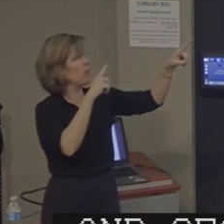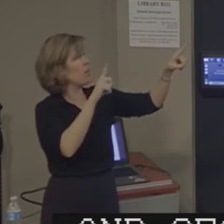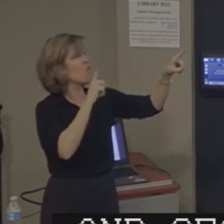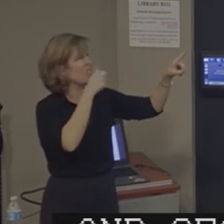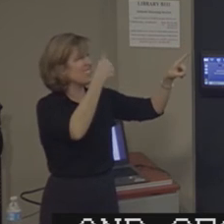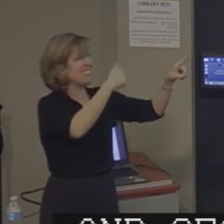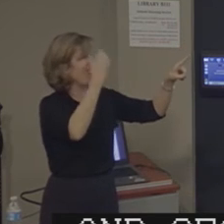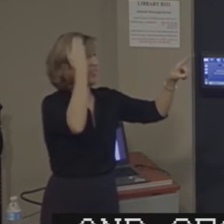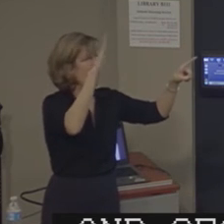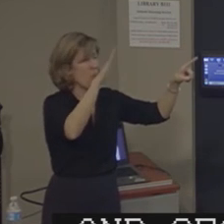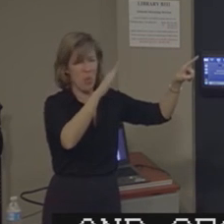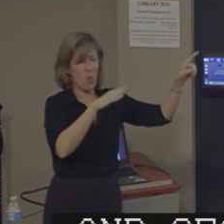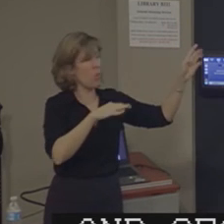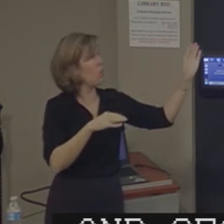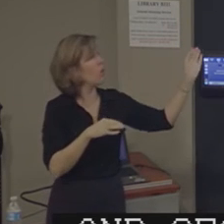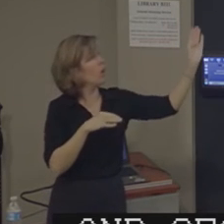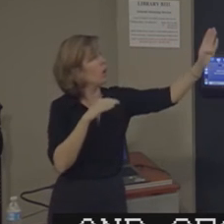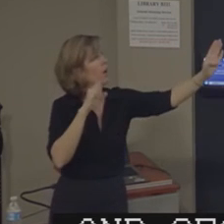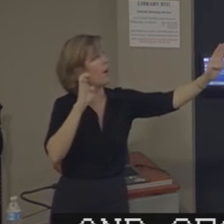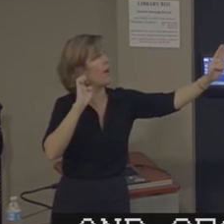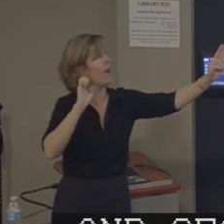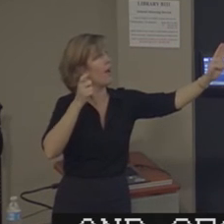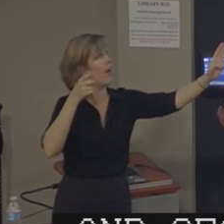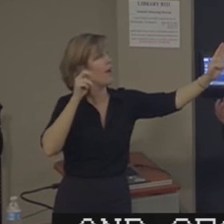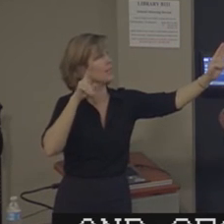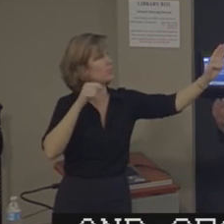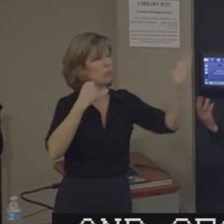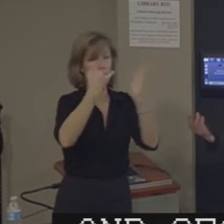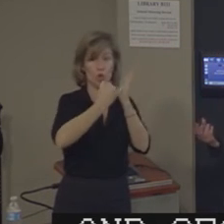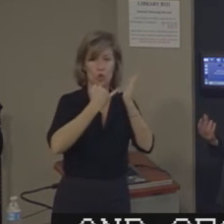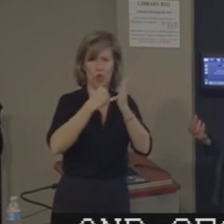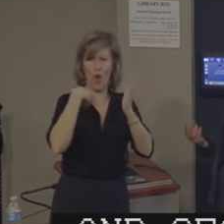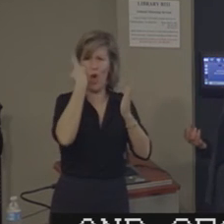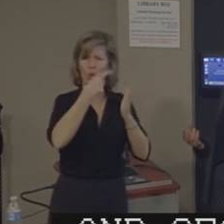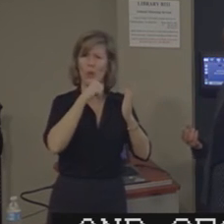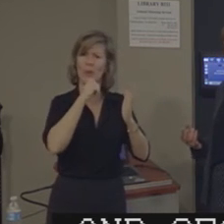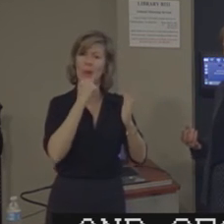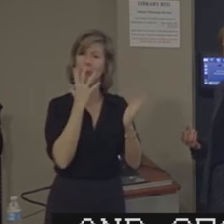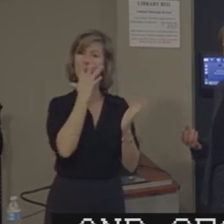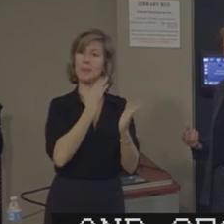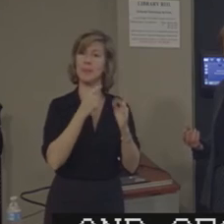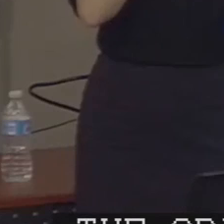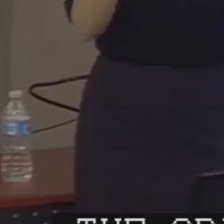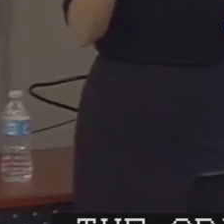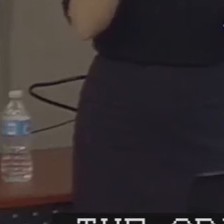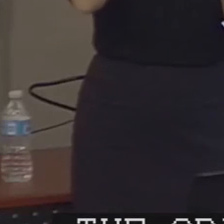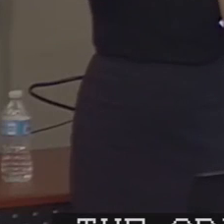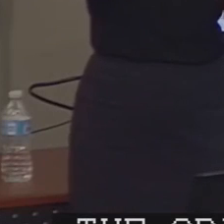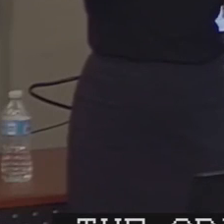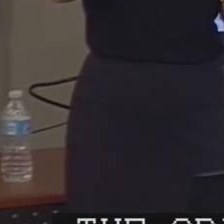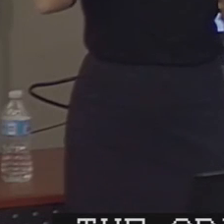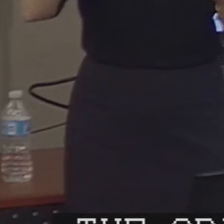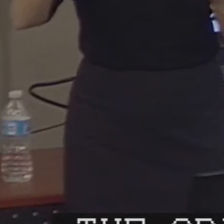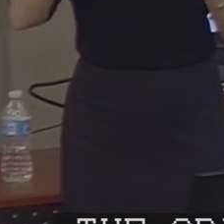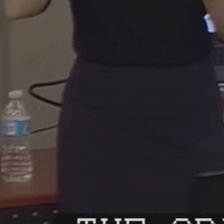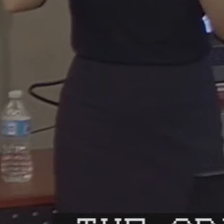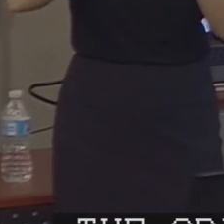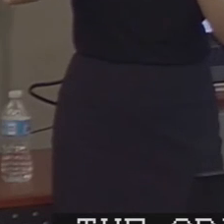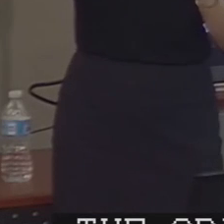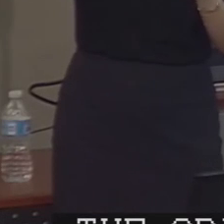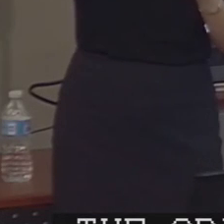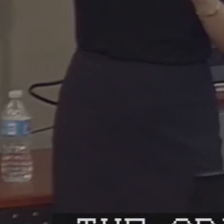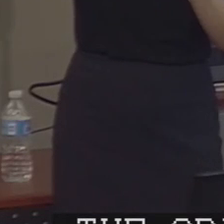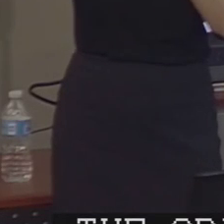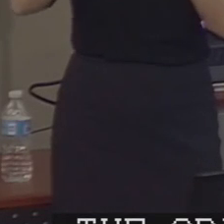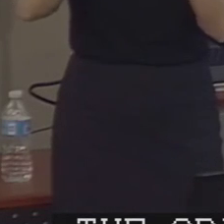lot of arrows on it, because what the expert is thinking about are the dynamic force relationships. So you can conclude from this where